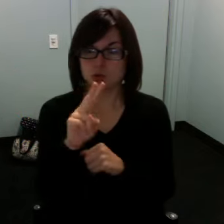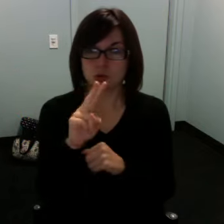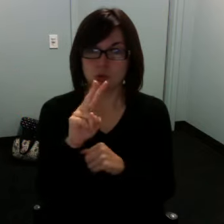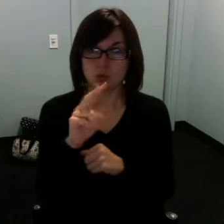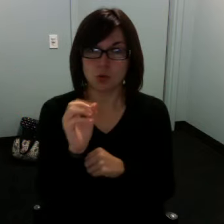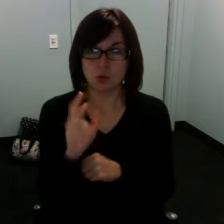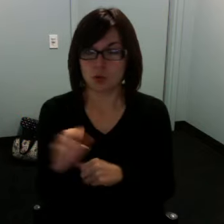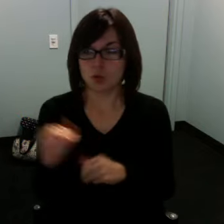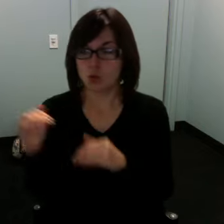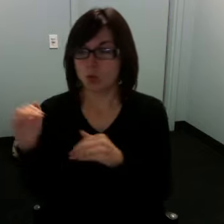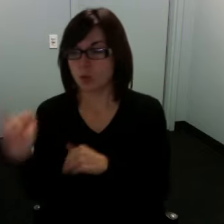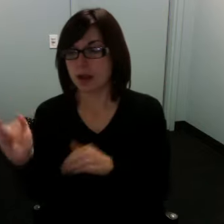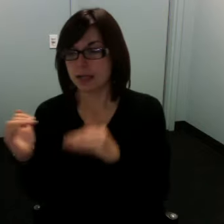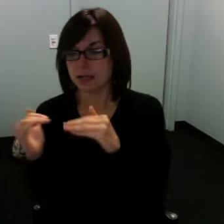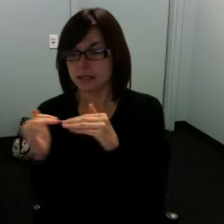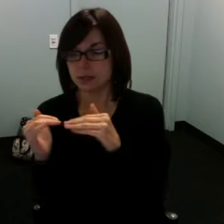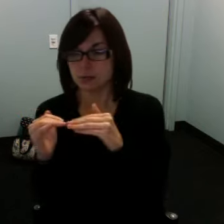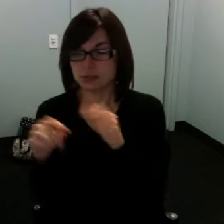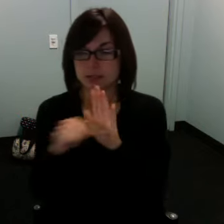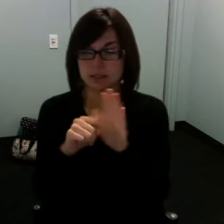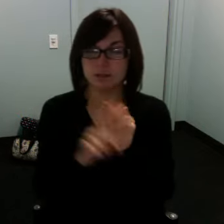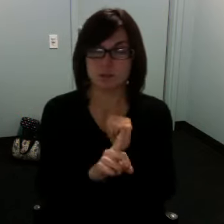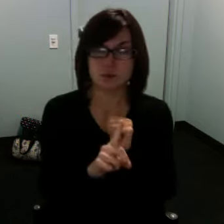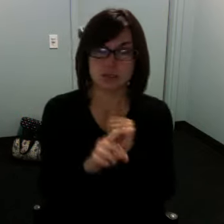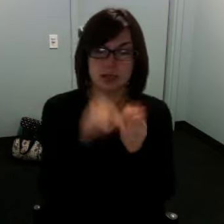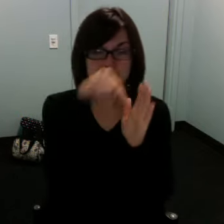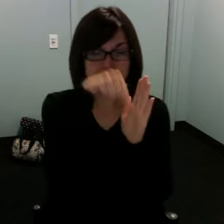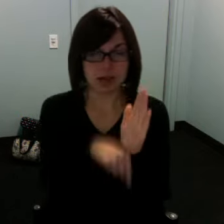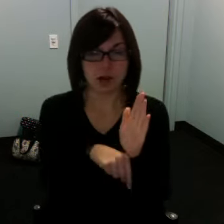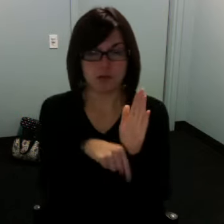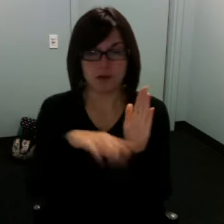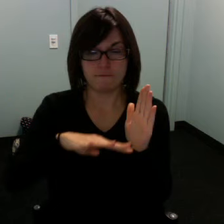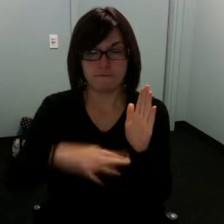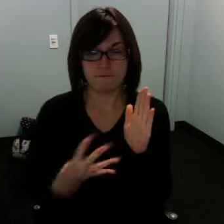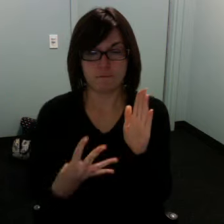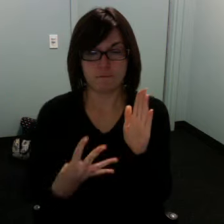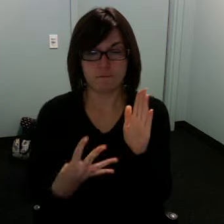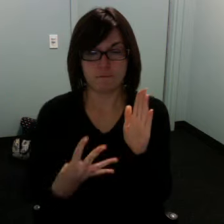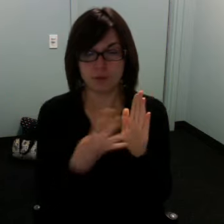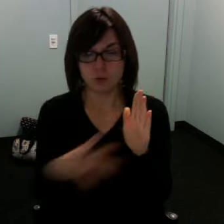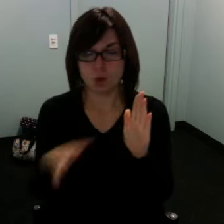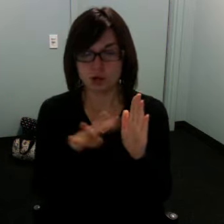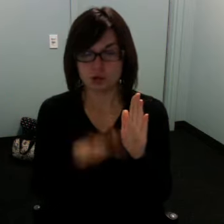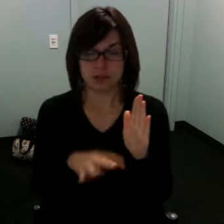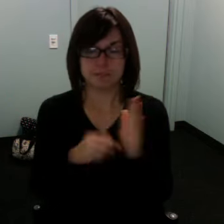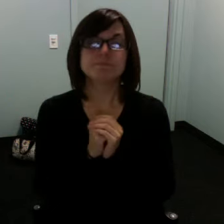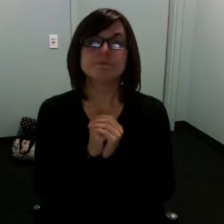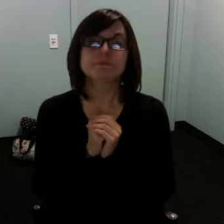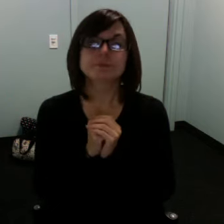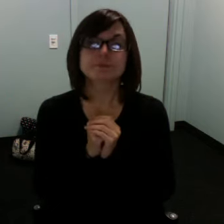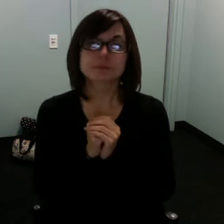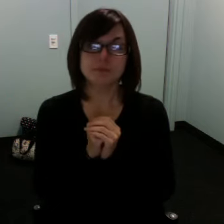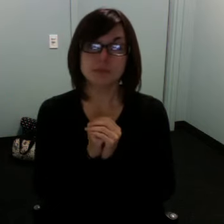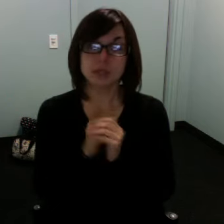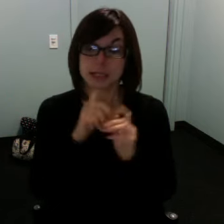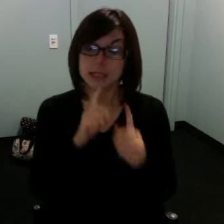1, down in the 4th quadrant. So I claim that my solution is 2, negative